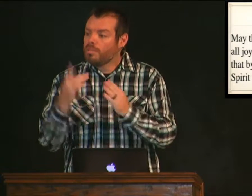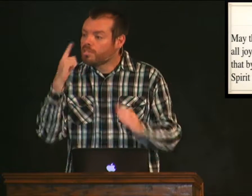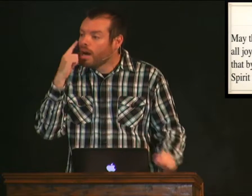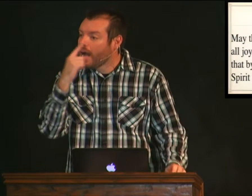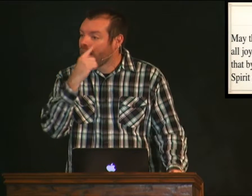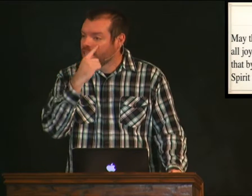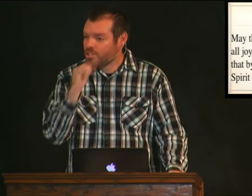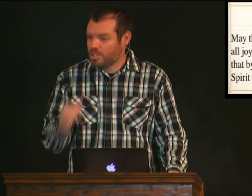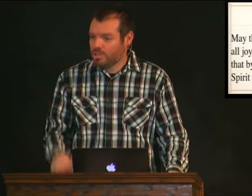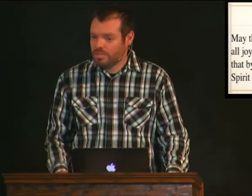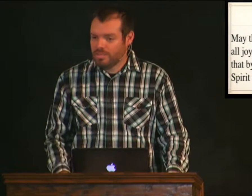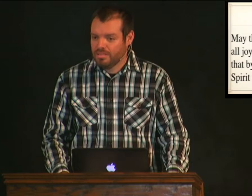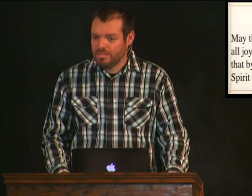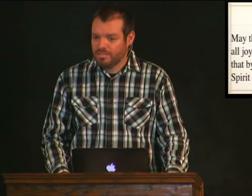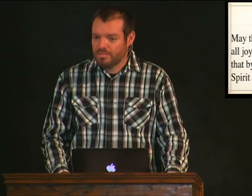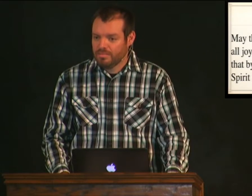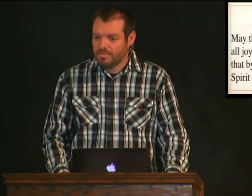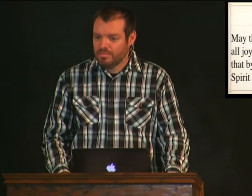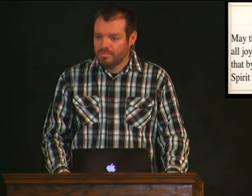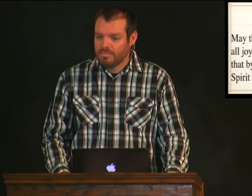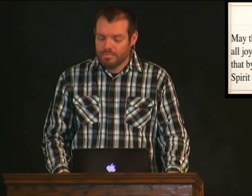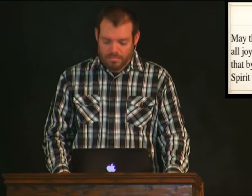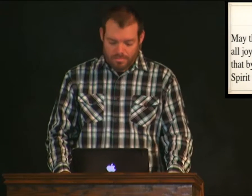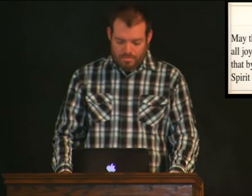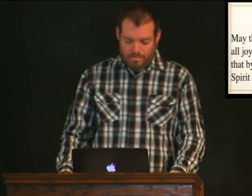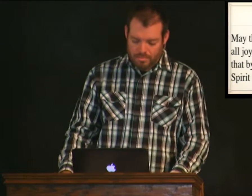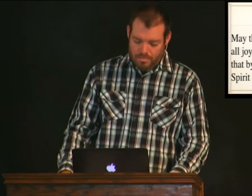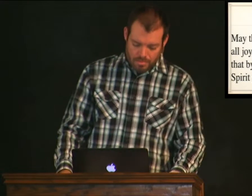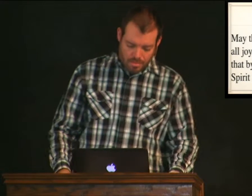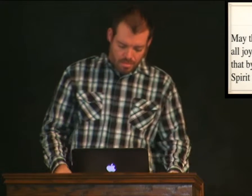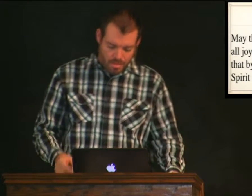It opens your eyes to,